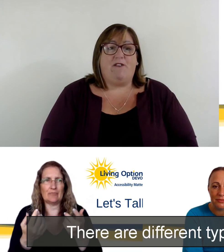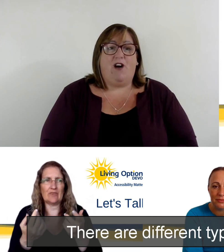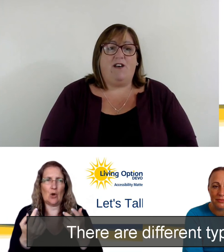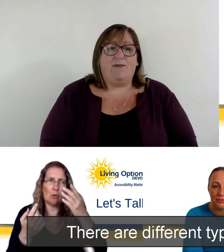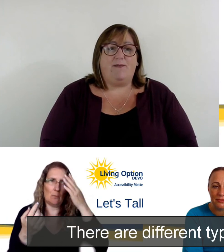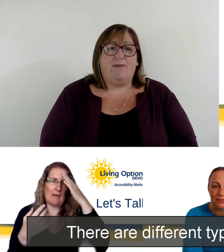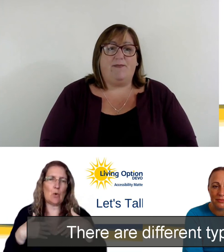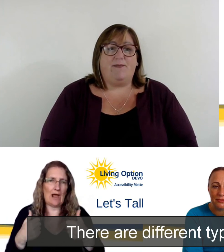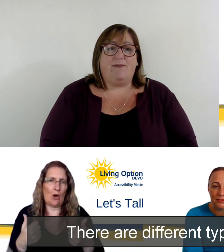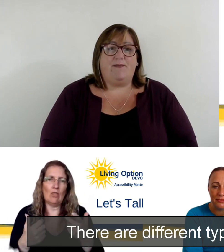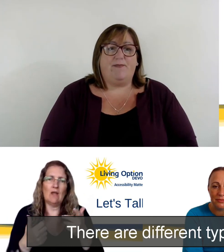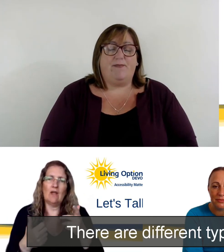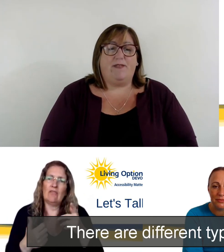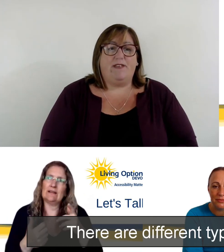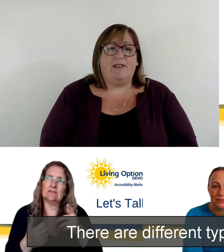There are